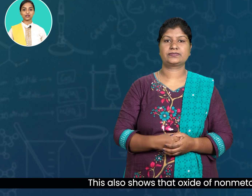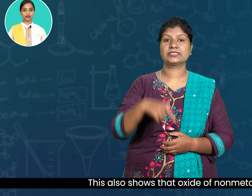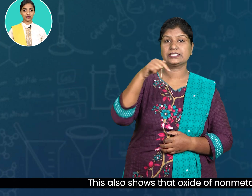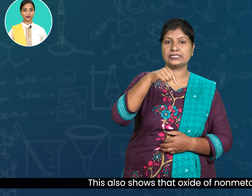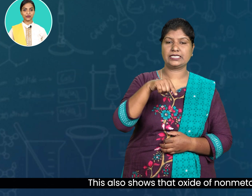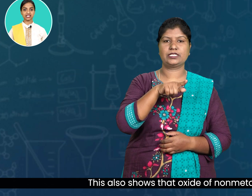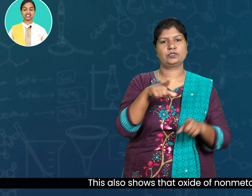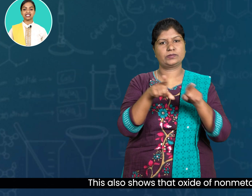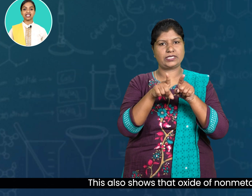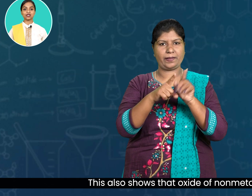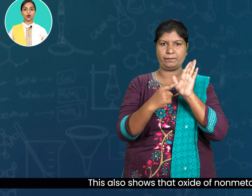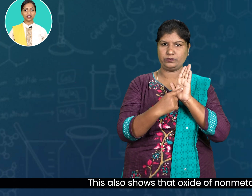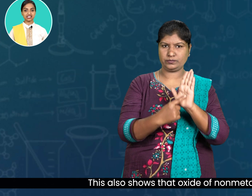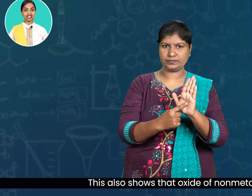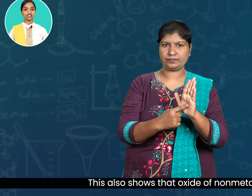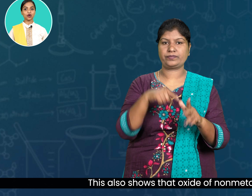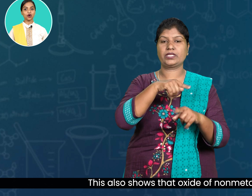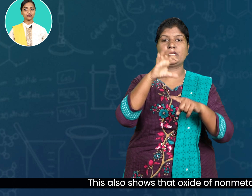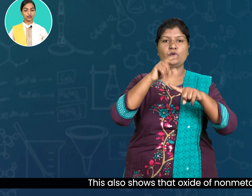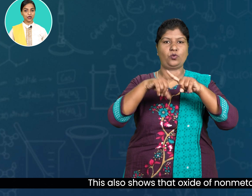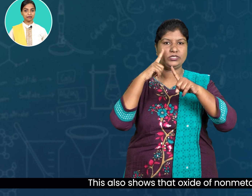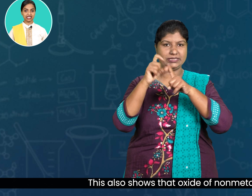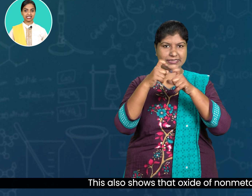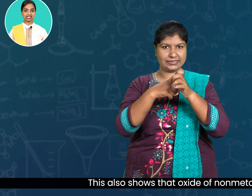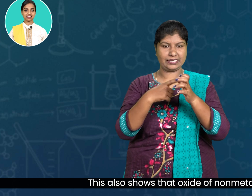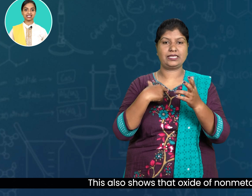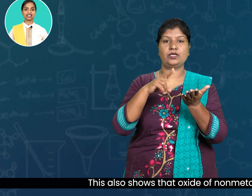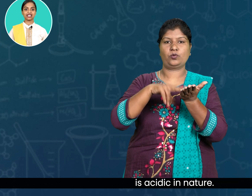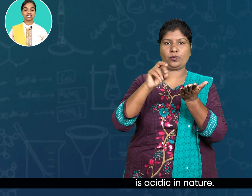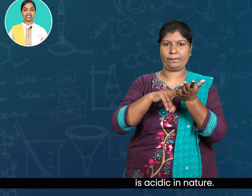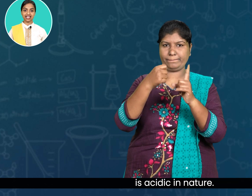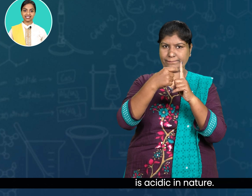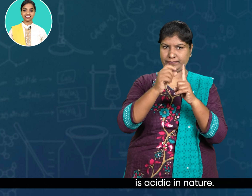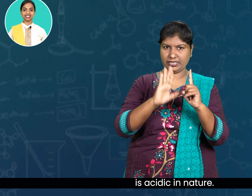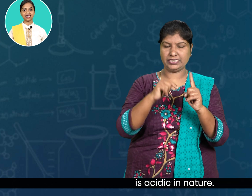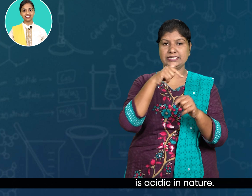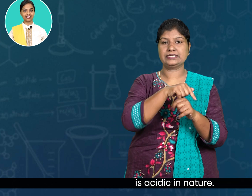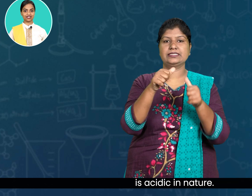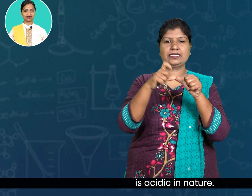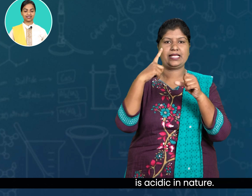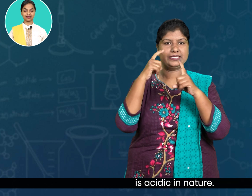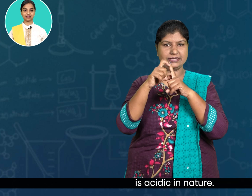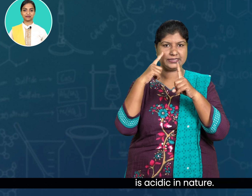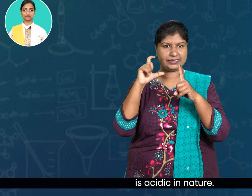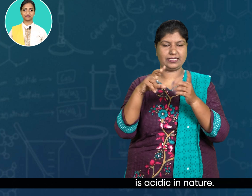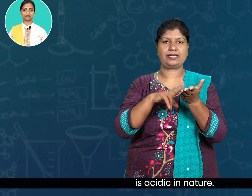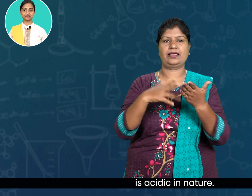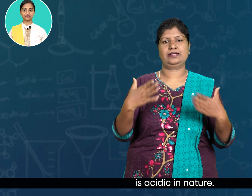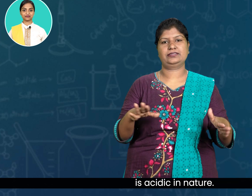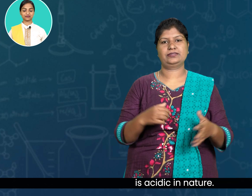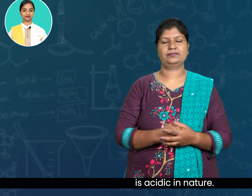This also shows that oxide of non-metals is acidic in nature.